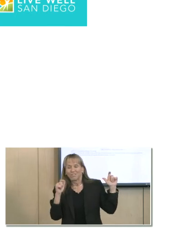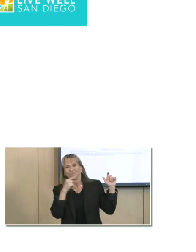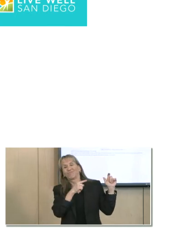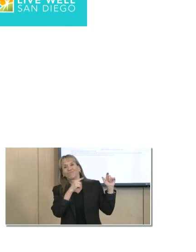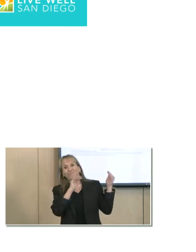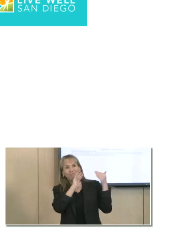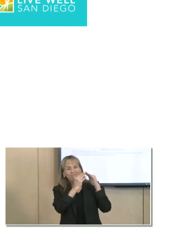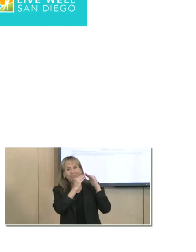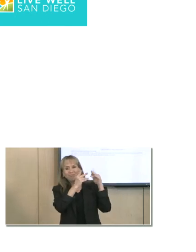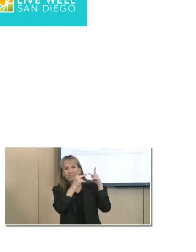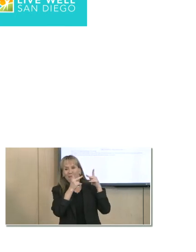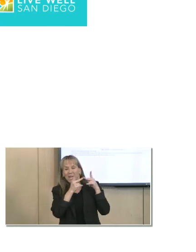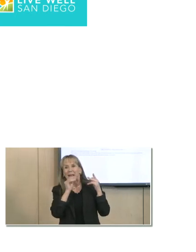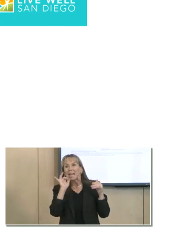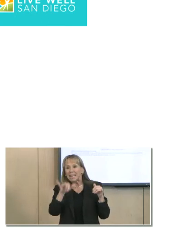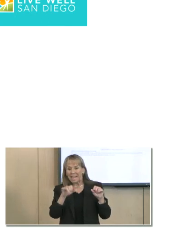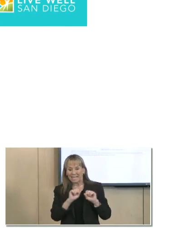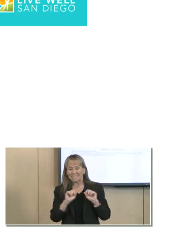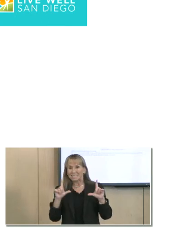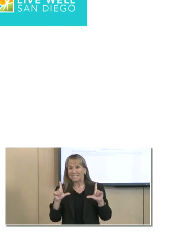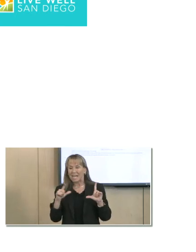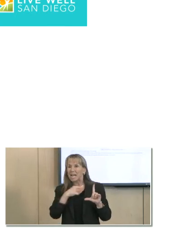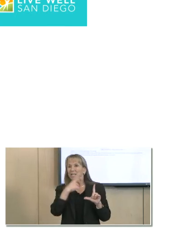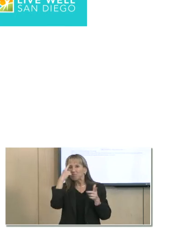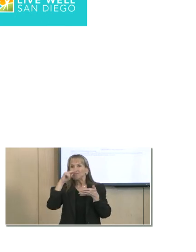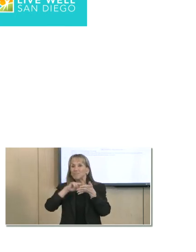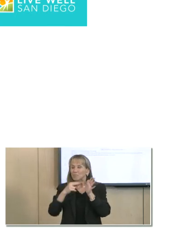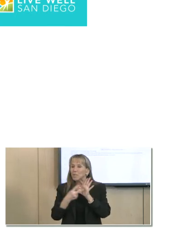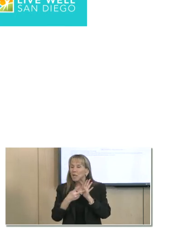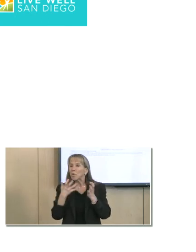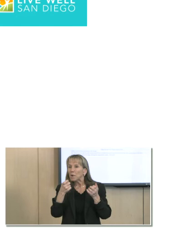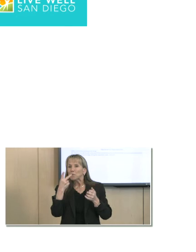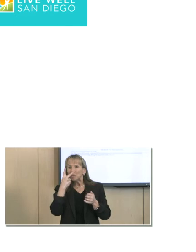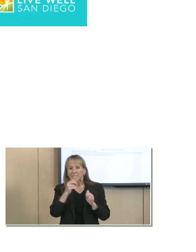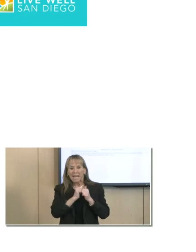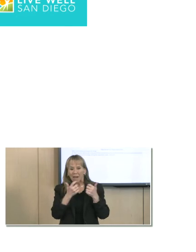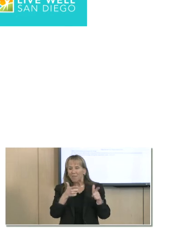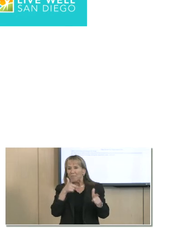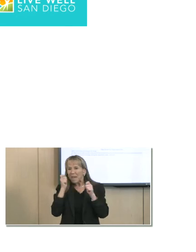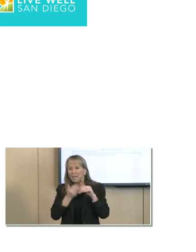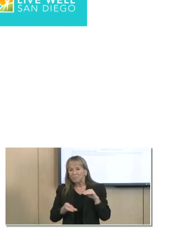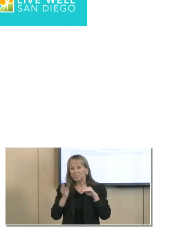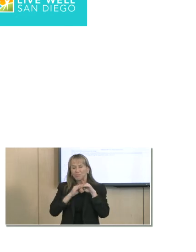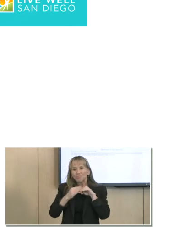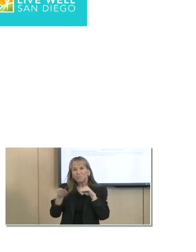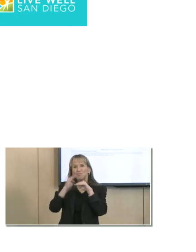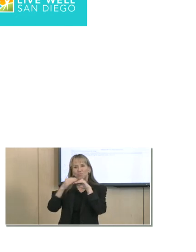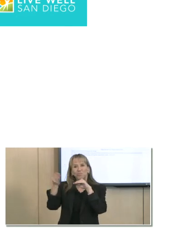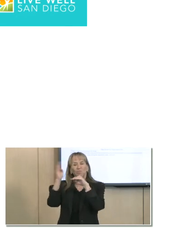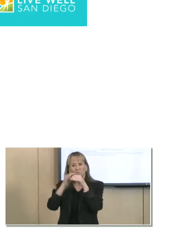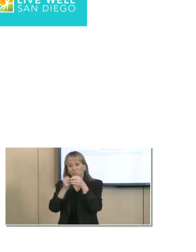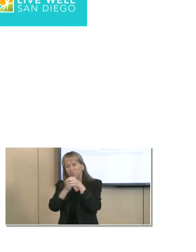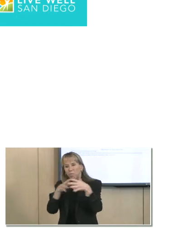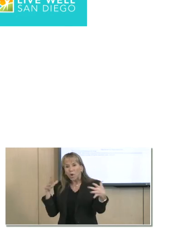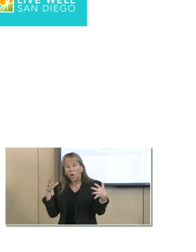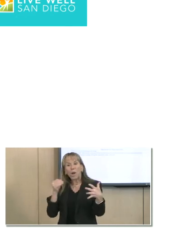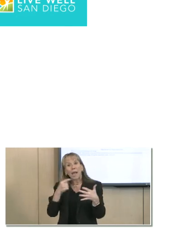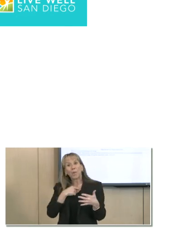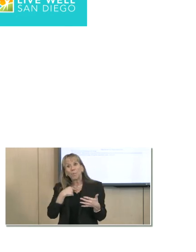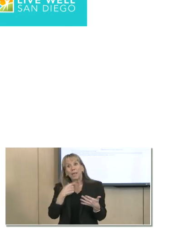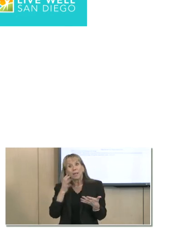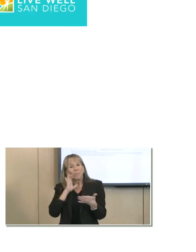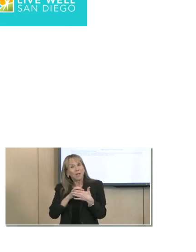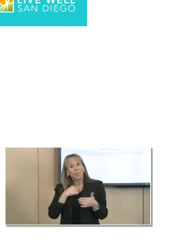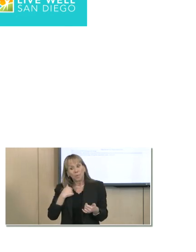the point that we try to drive with that slide is that based on the concept of exponential growth, that we do believe we will continue to see